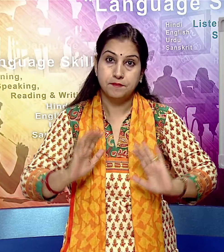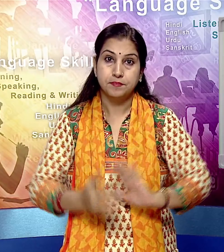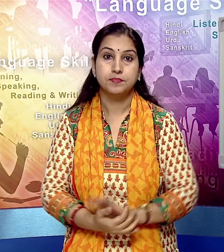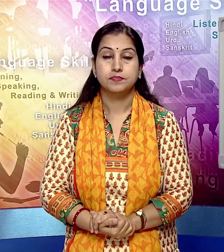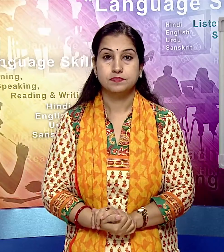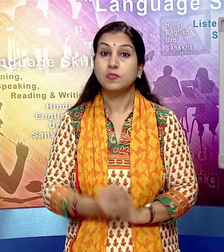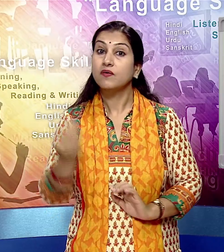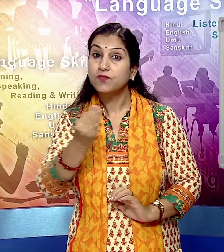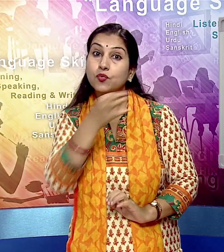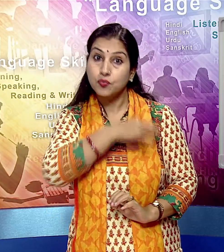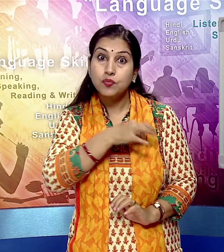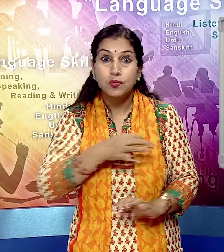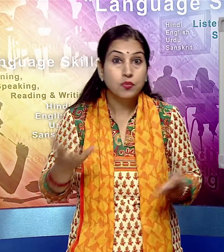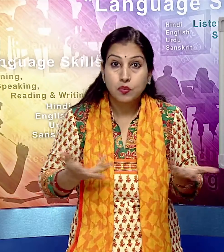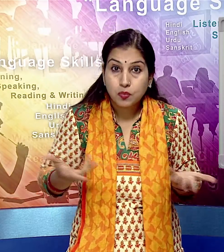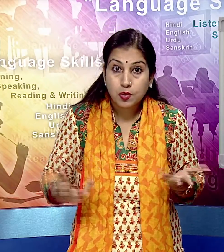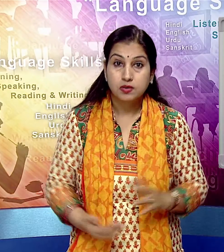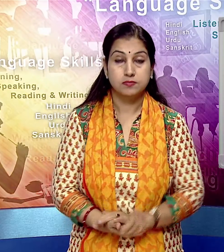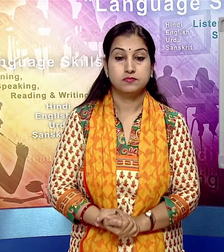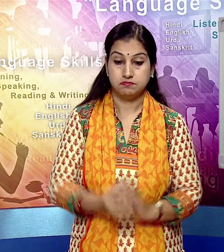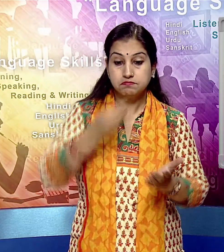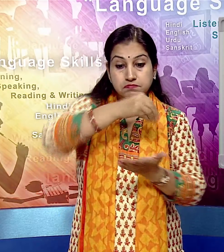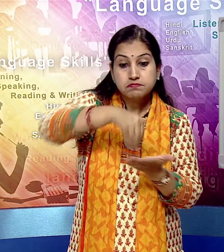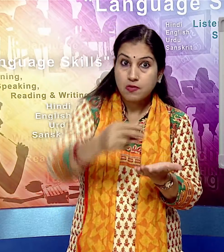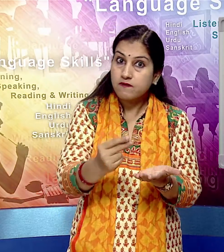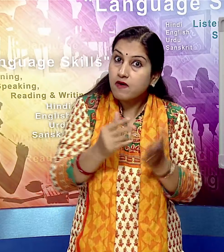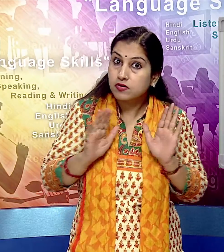Few of the advantages are cooking is faster,